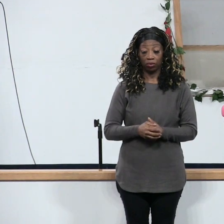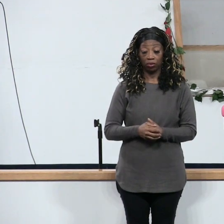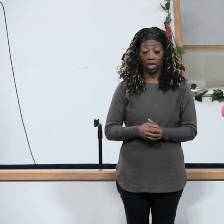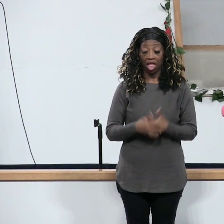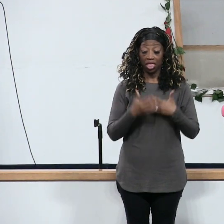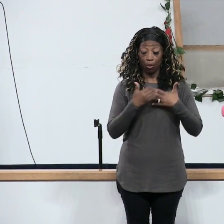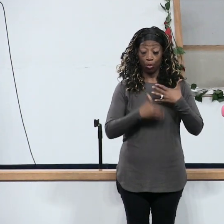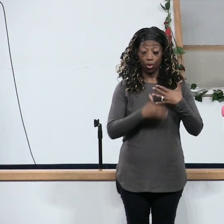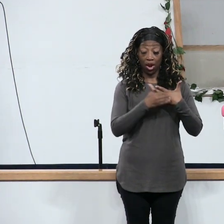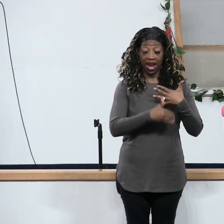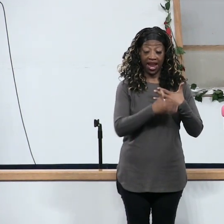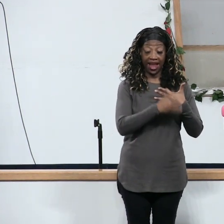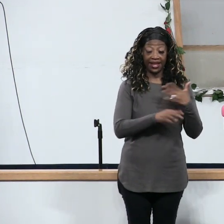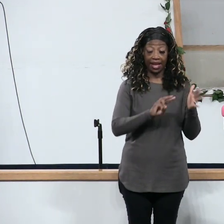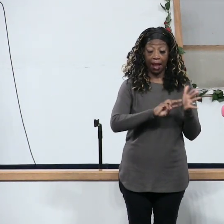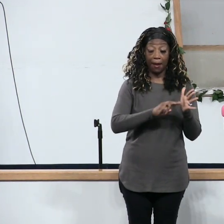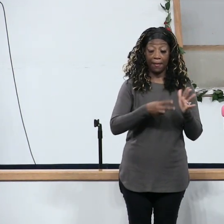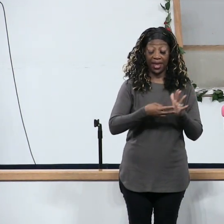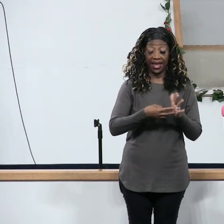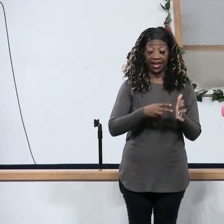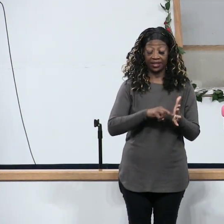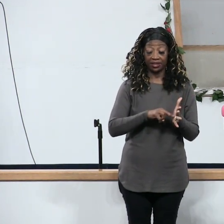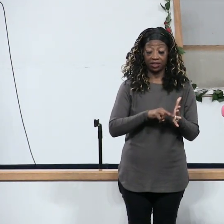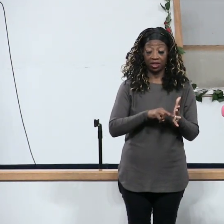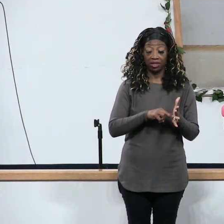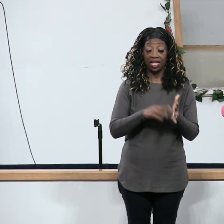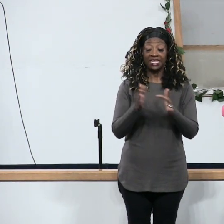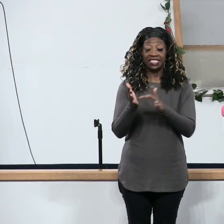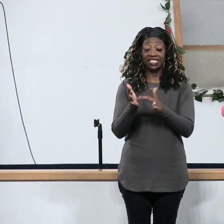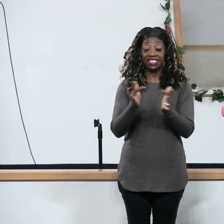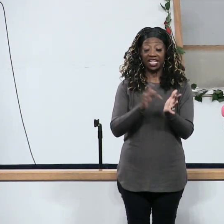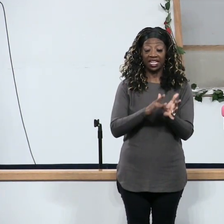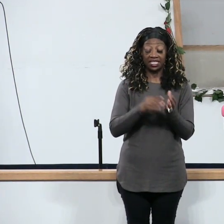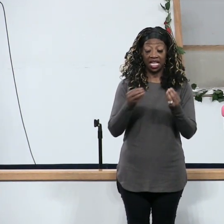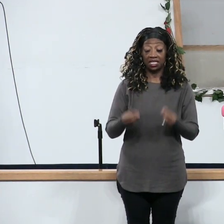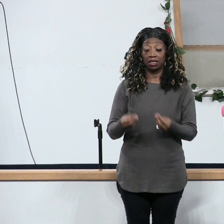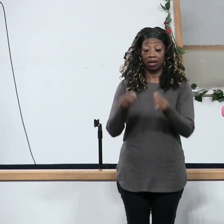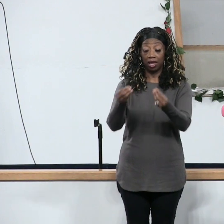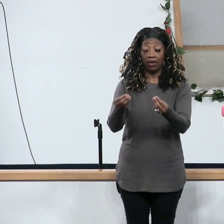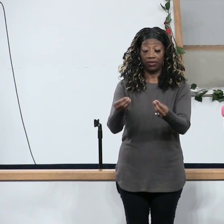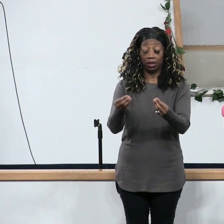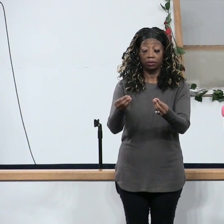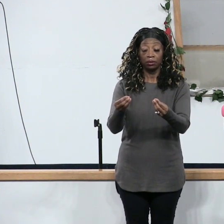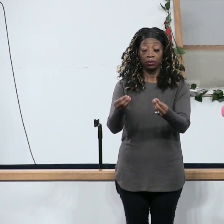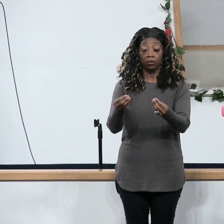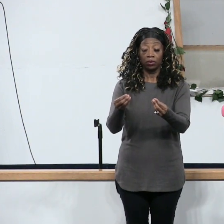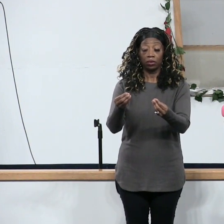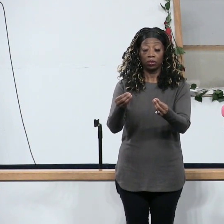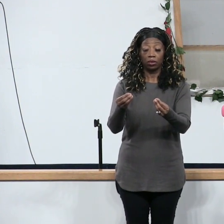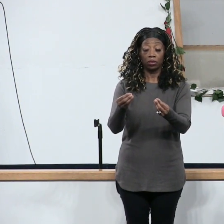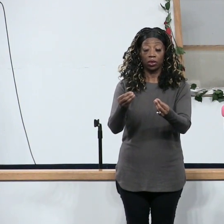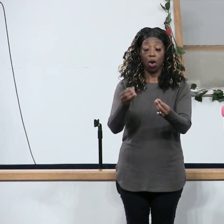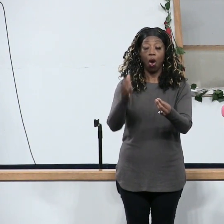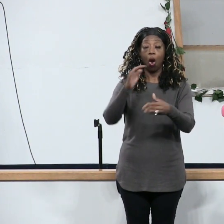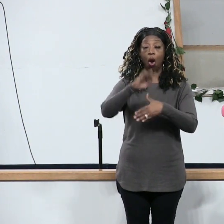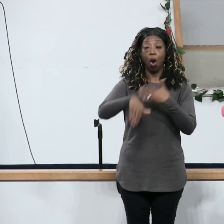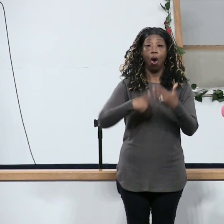The bread symbolizes this Jesus giving all of